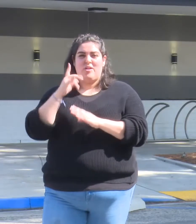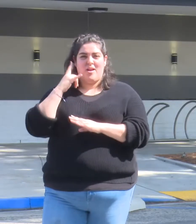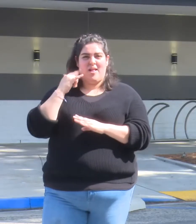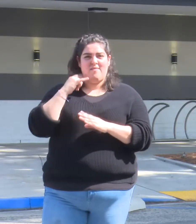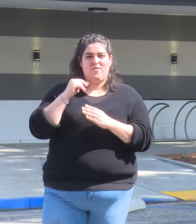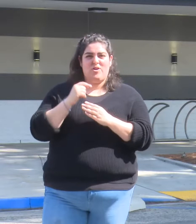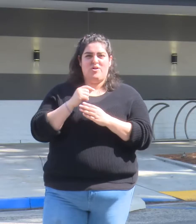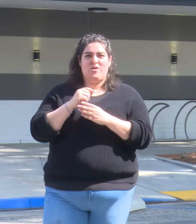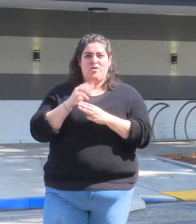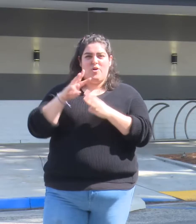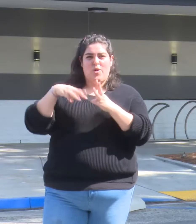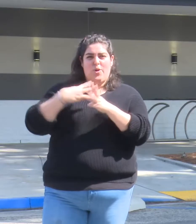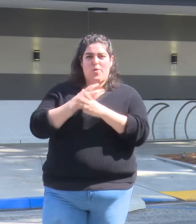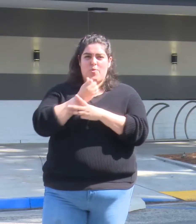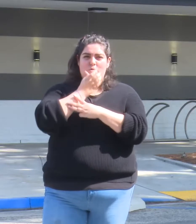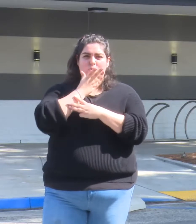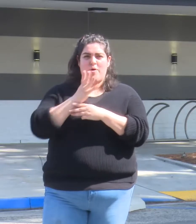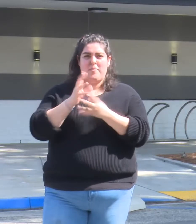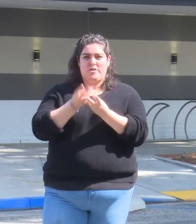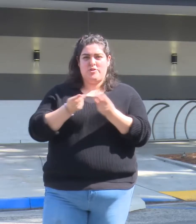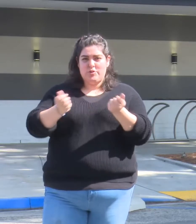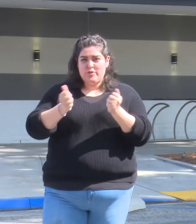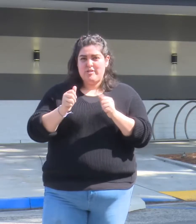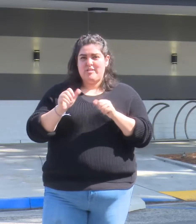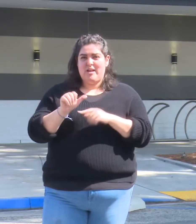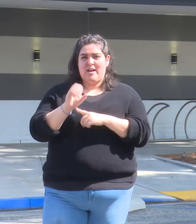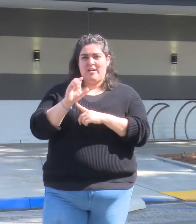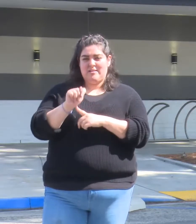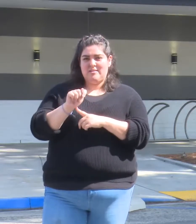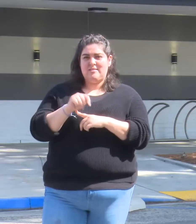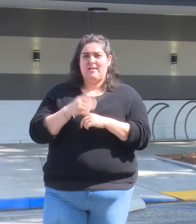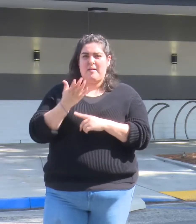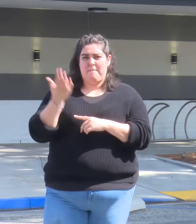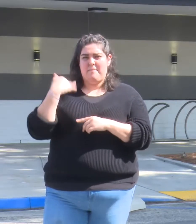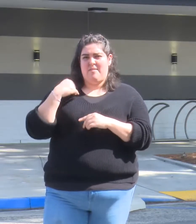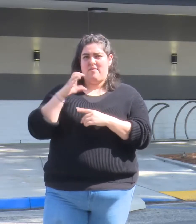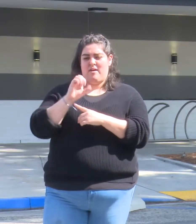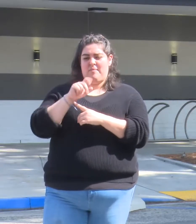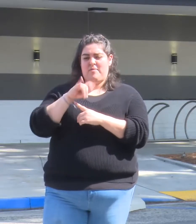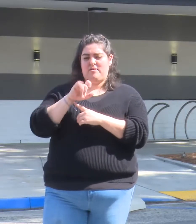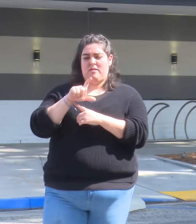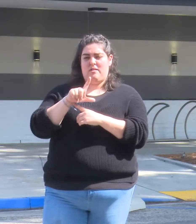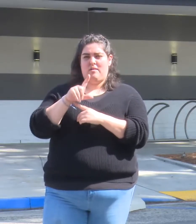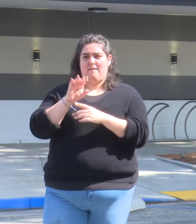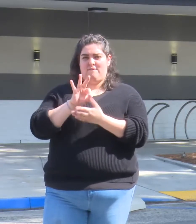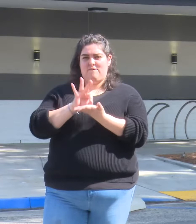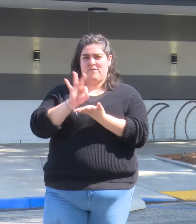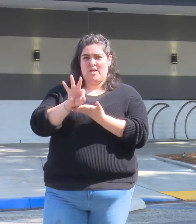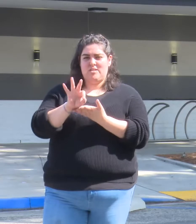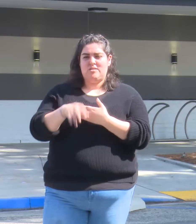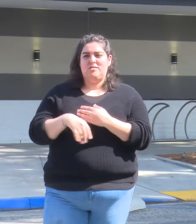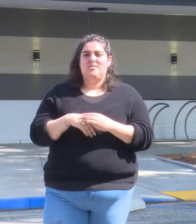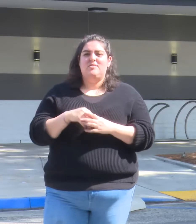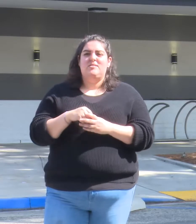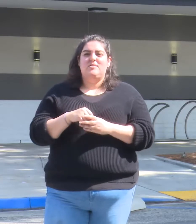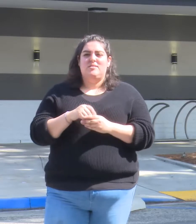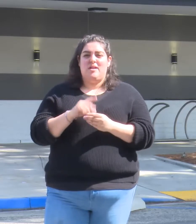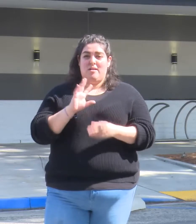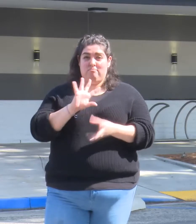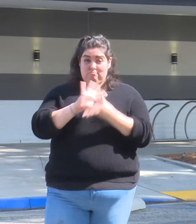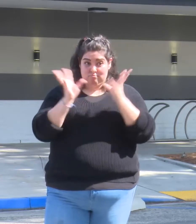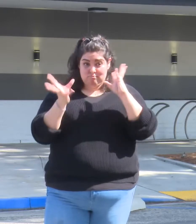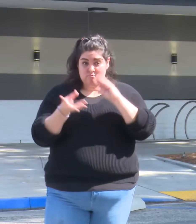Act, and general capital funds, back when we had general capital funds. In total, we've invested $5 million into